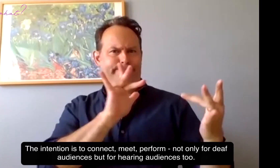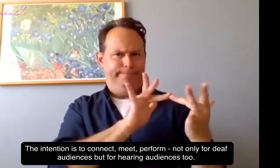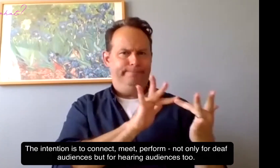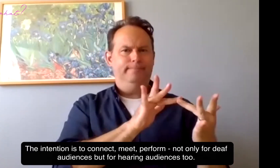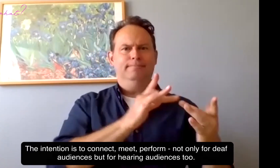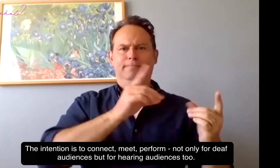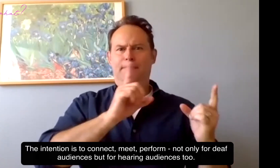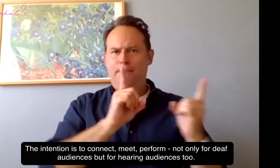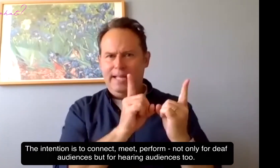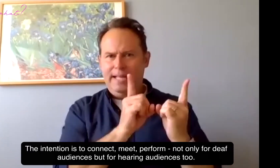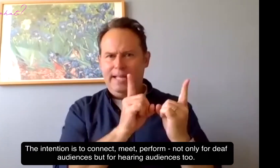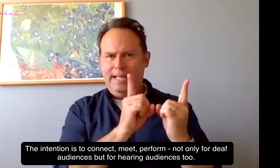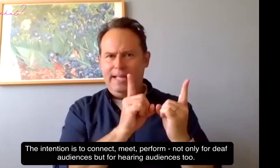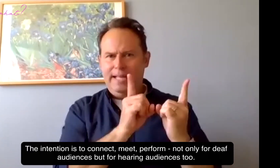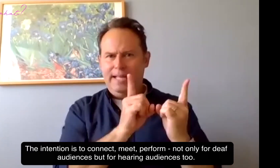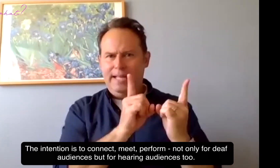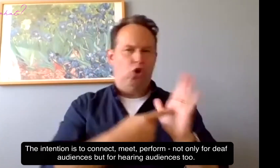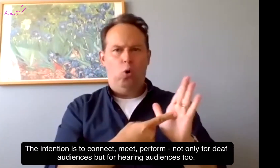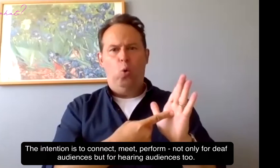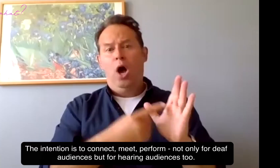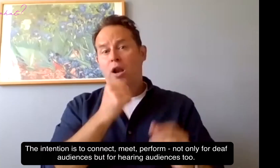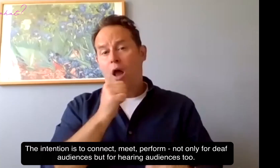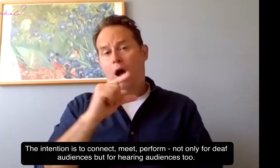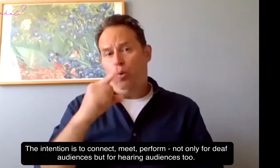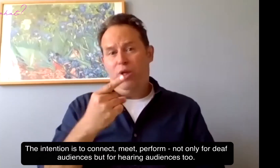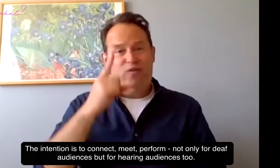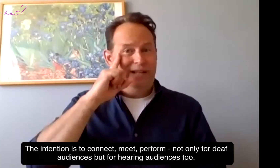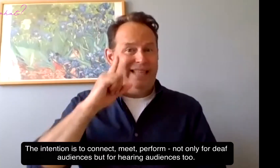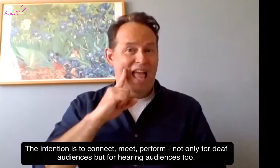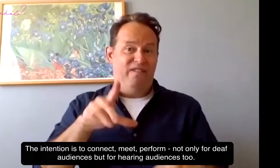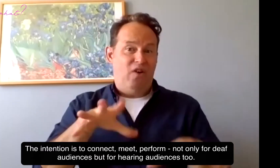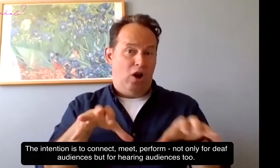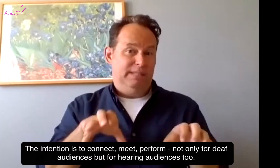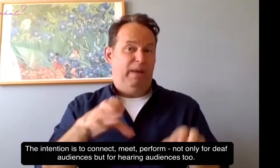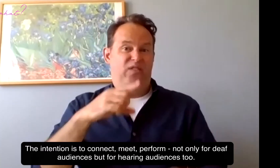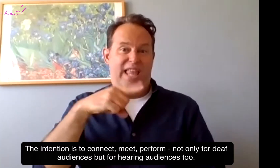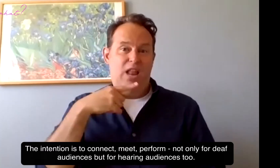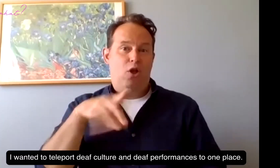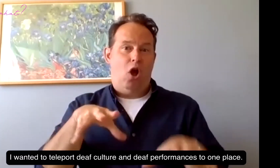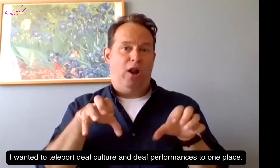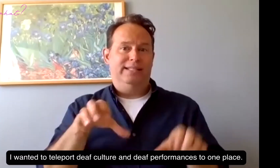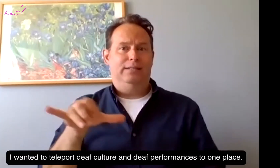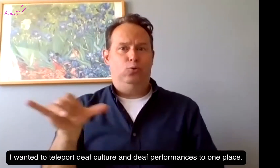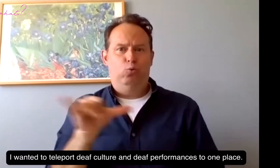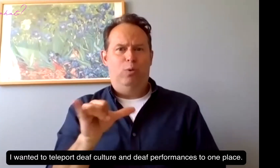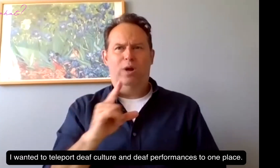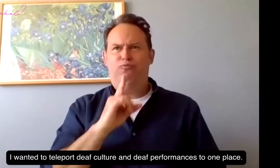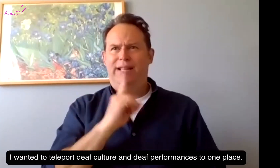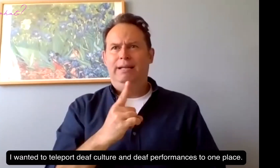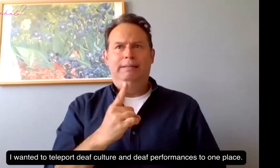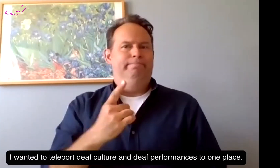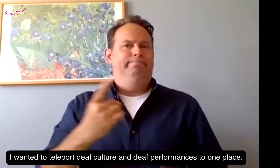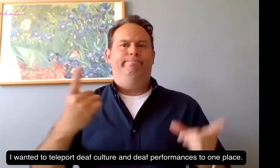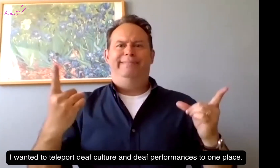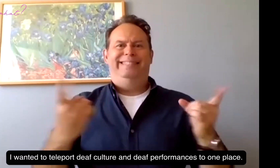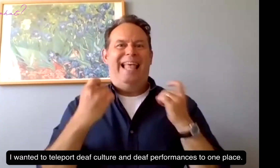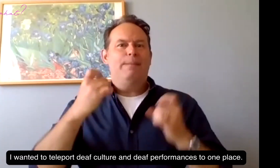The intention is to connect, meet, perform, not only for deaf audiences, but for hearing audiences too. I wanted to